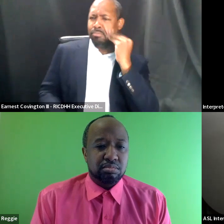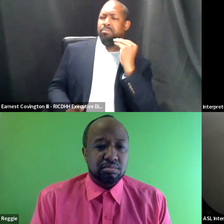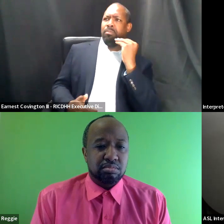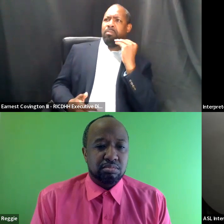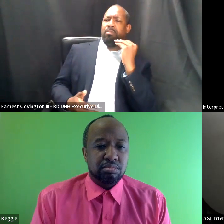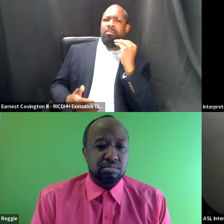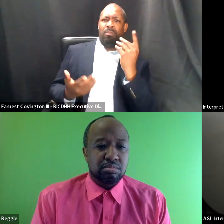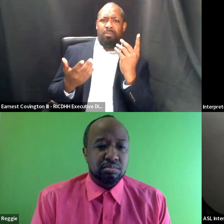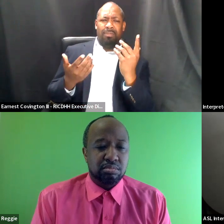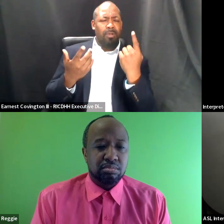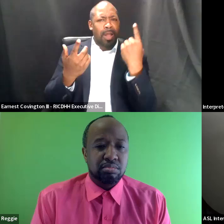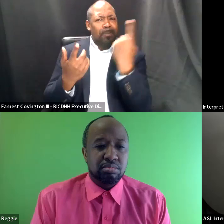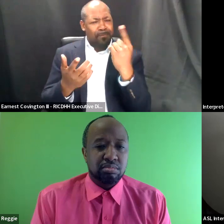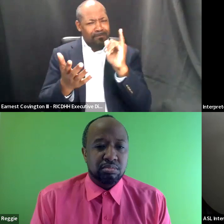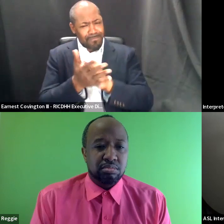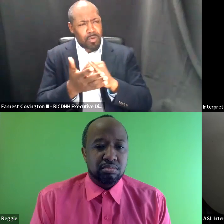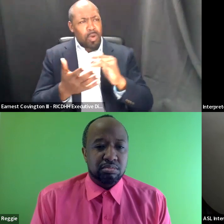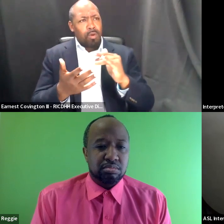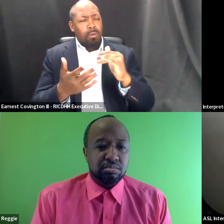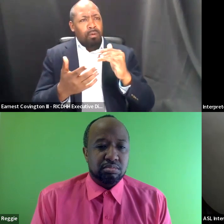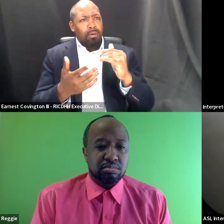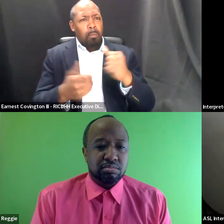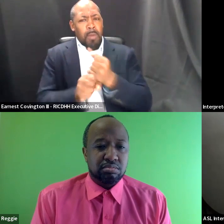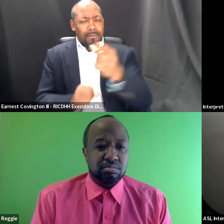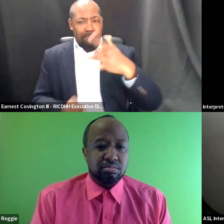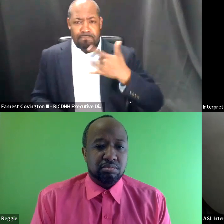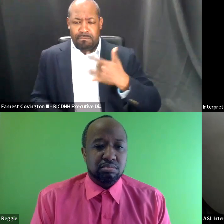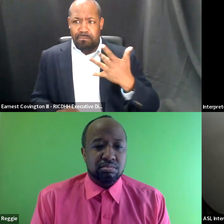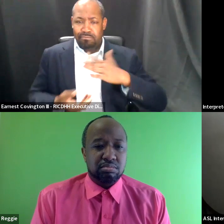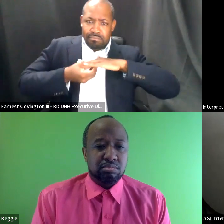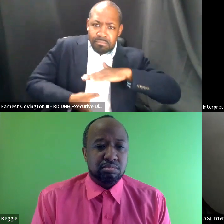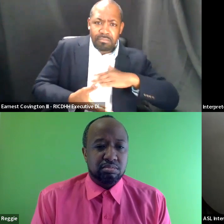was explicitly dealing with racism that you had faced.